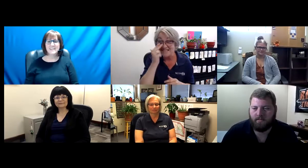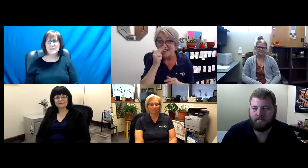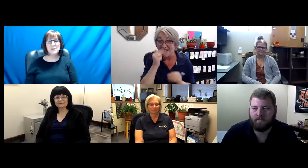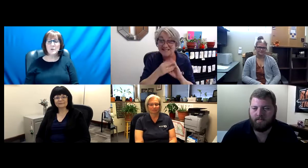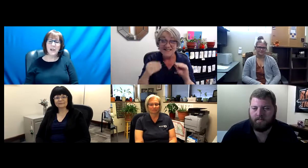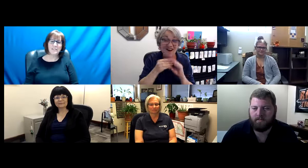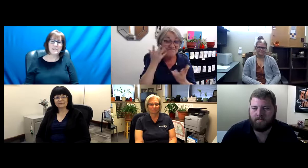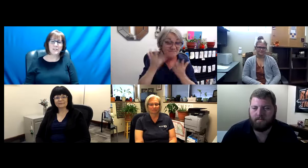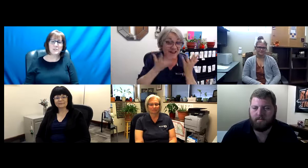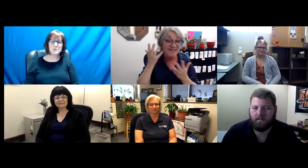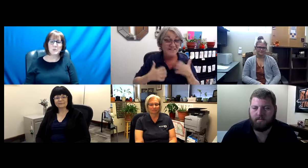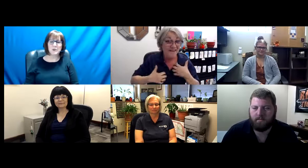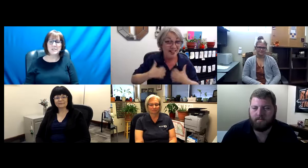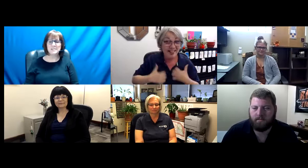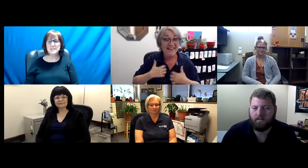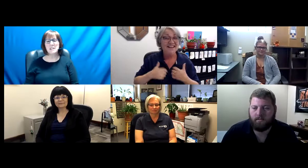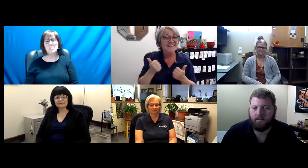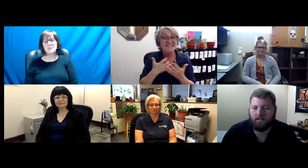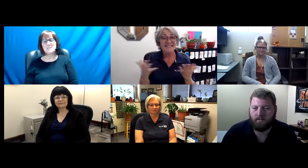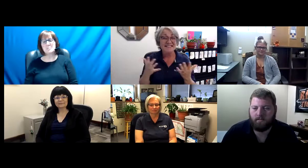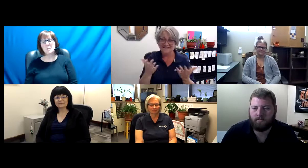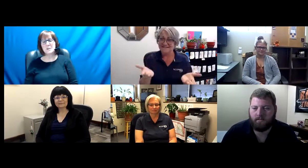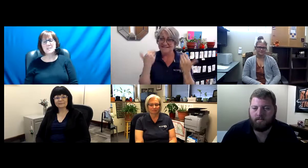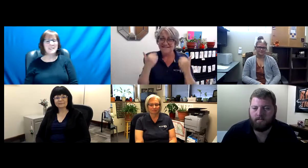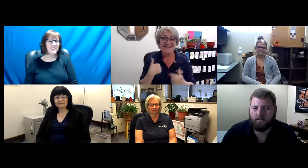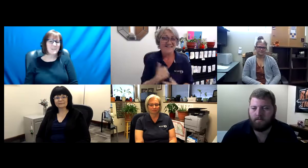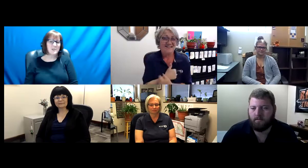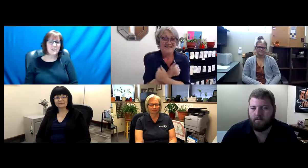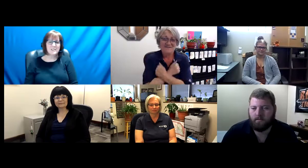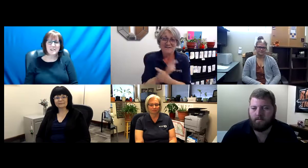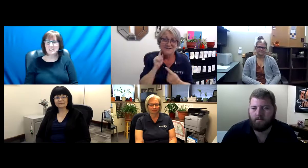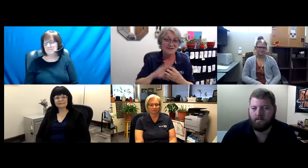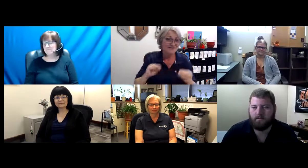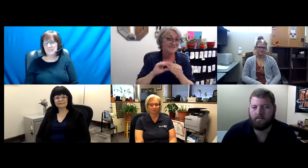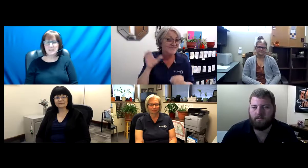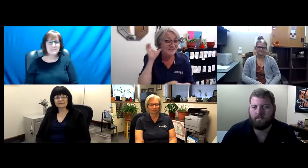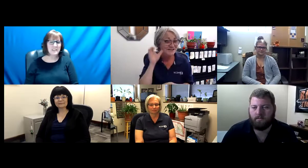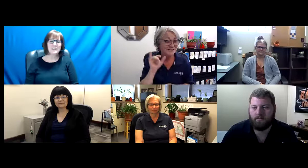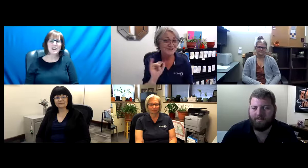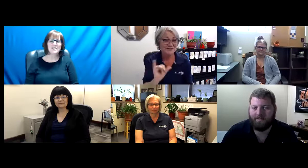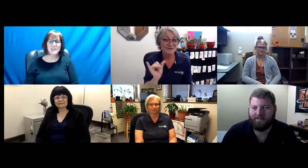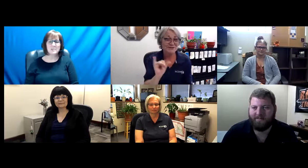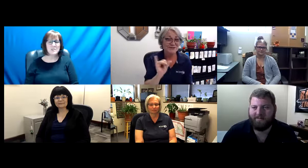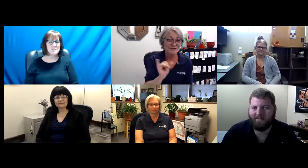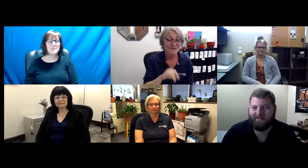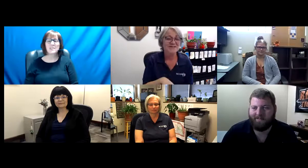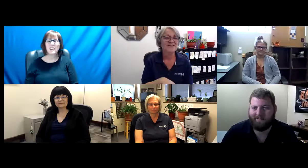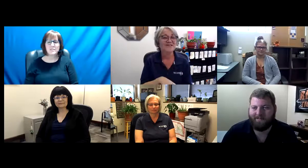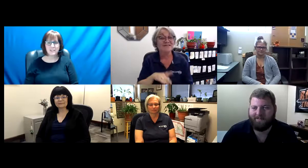you have any funny stories, any embarrassing moments, anything you want to share, get in contact with us. We'd love to hear them.